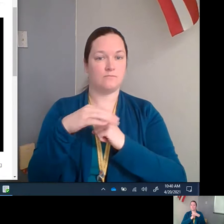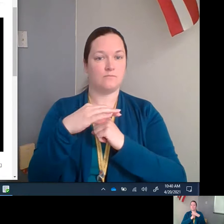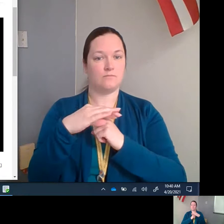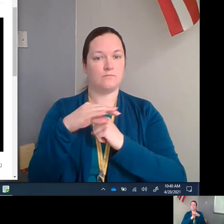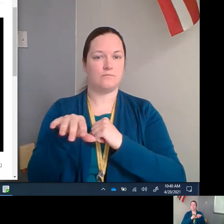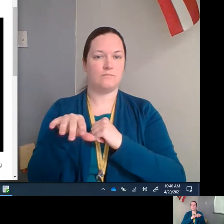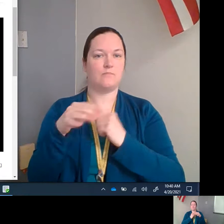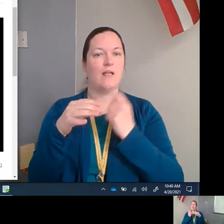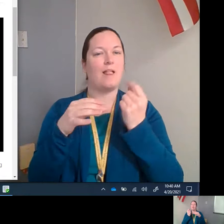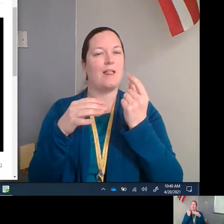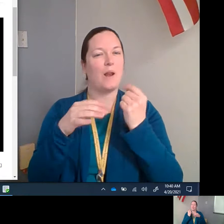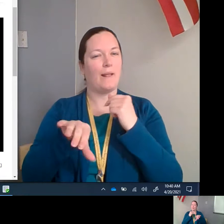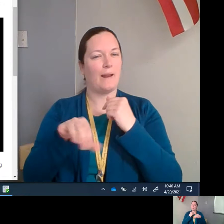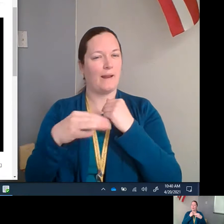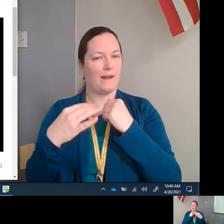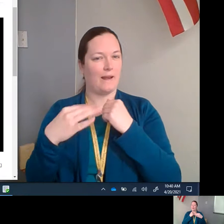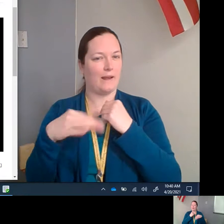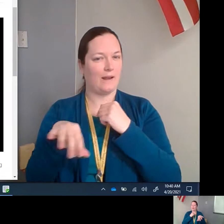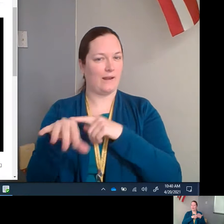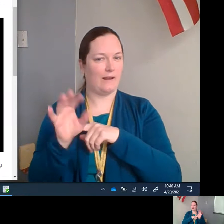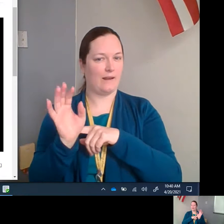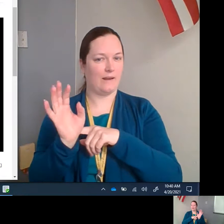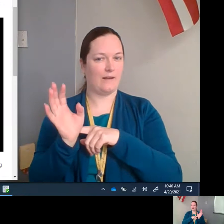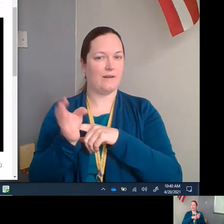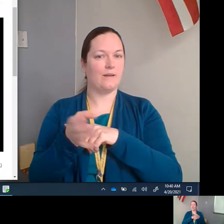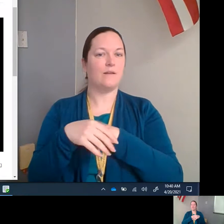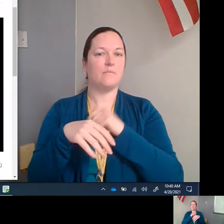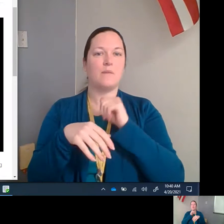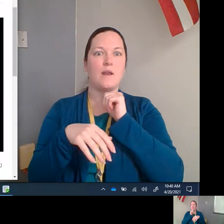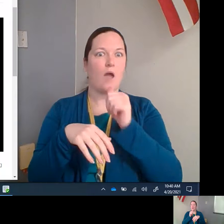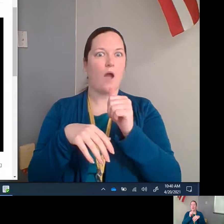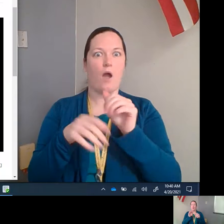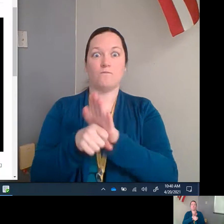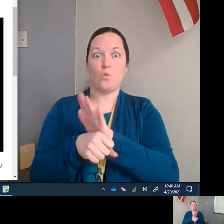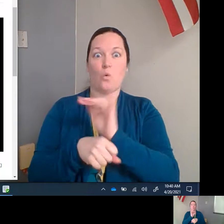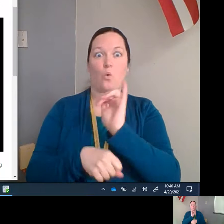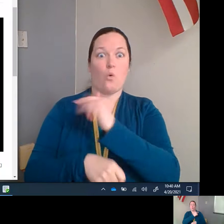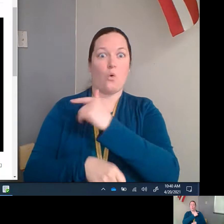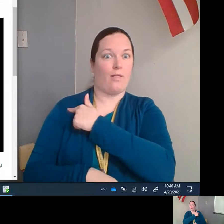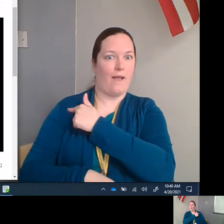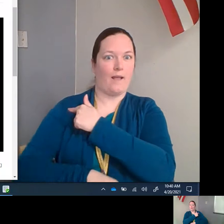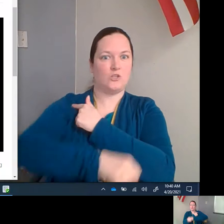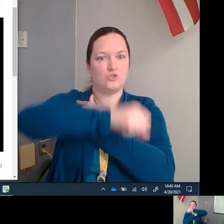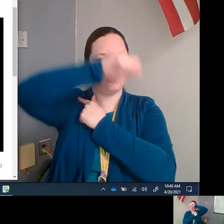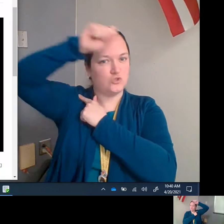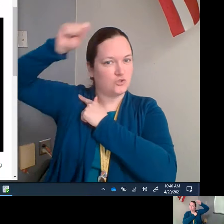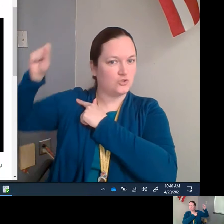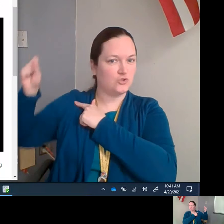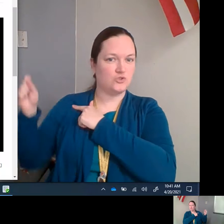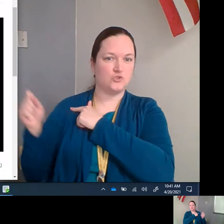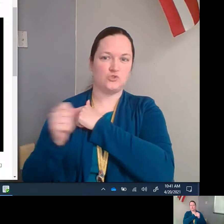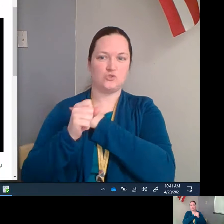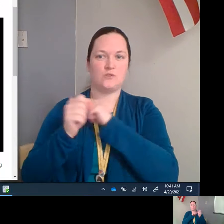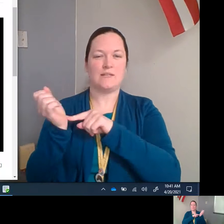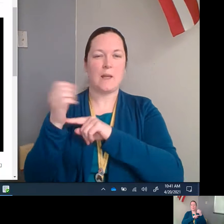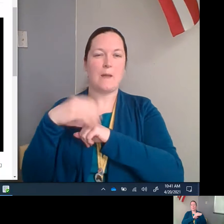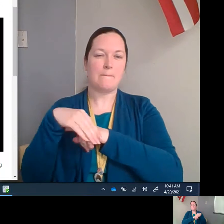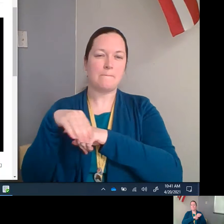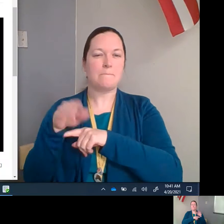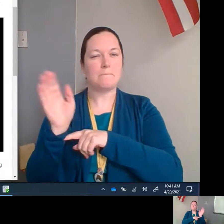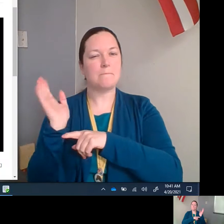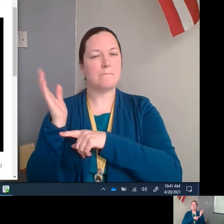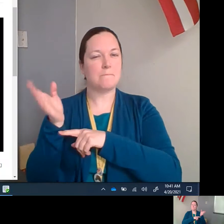be able to go either way like that. But I don't have all of the maneuverability that I would get with a ball and socket joint.